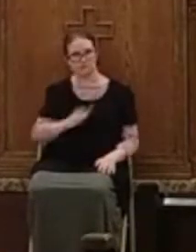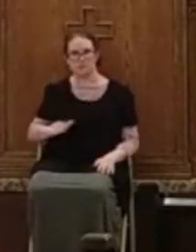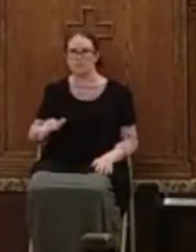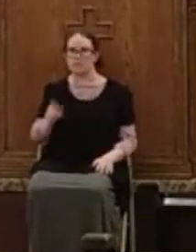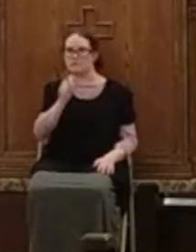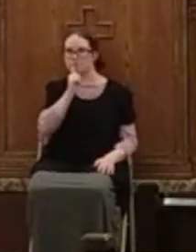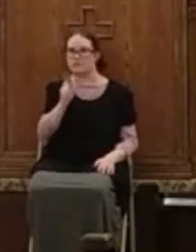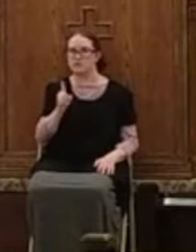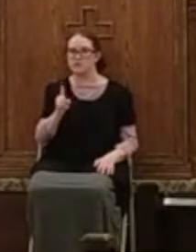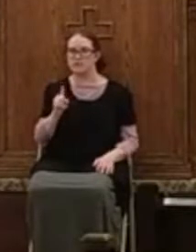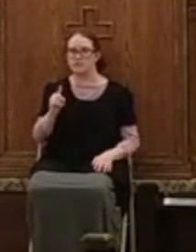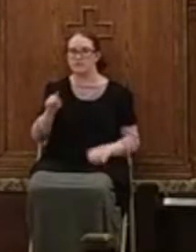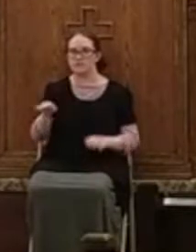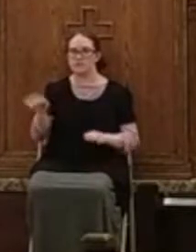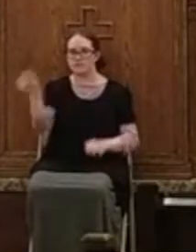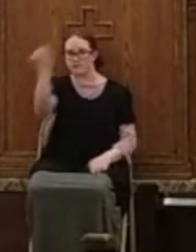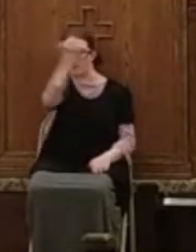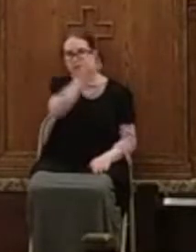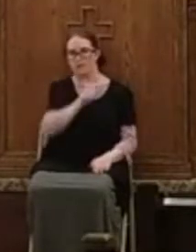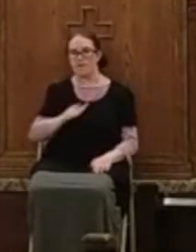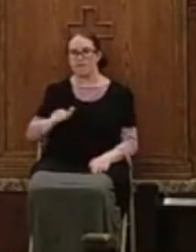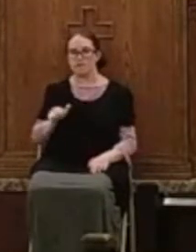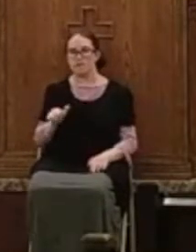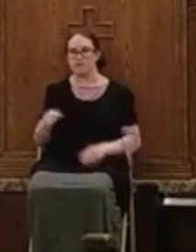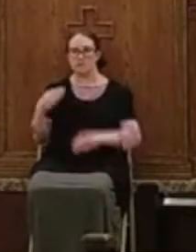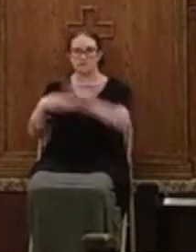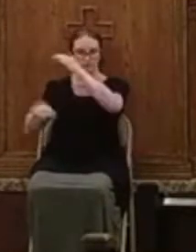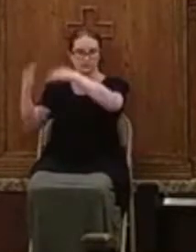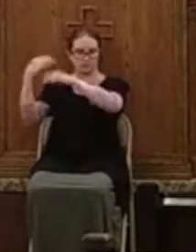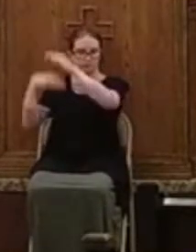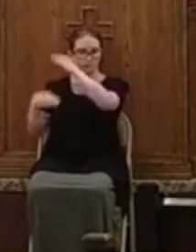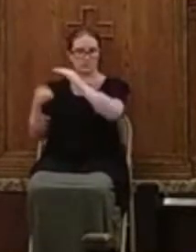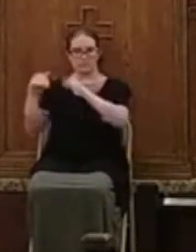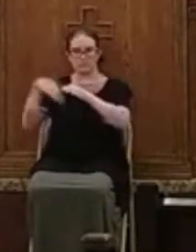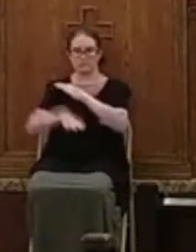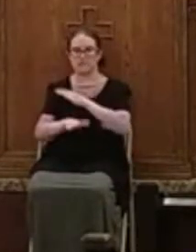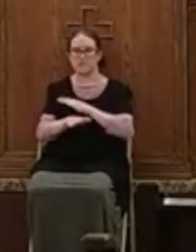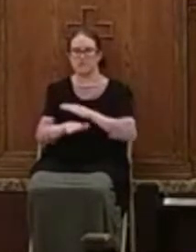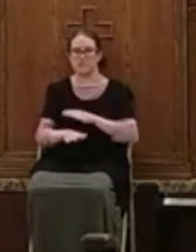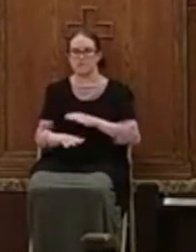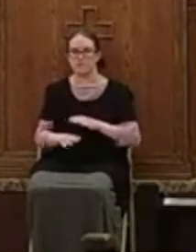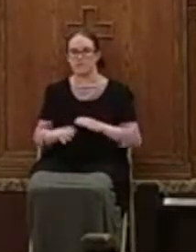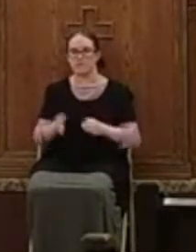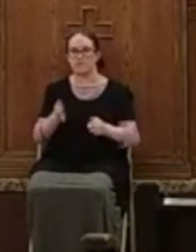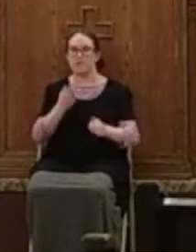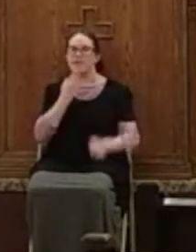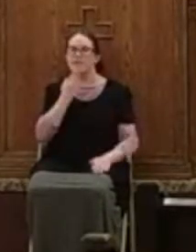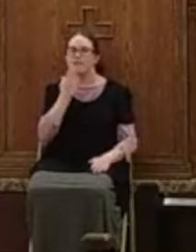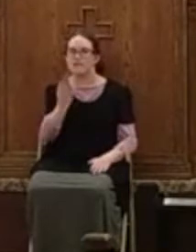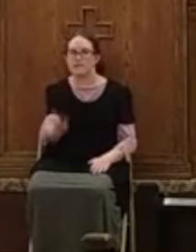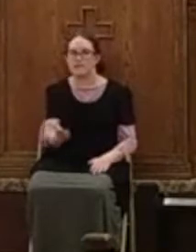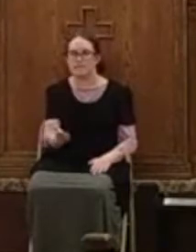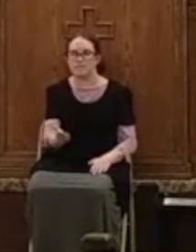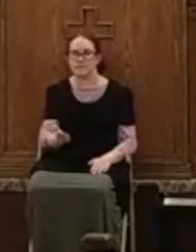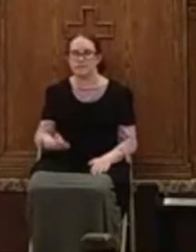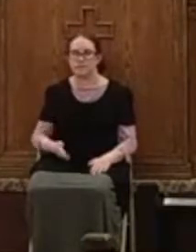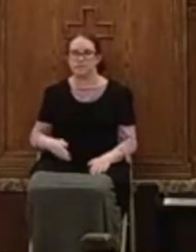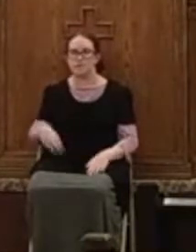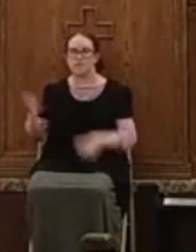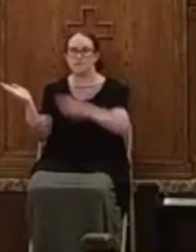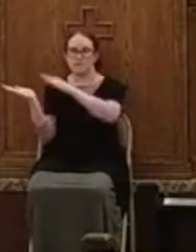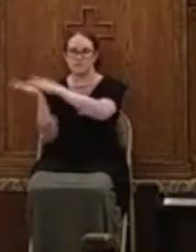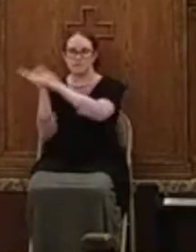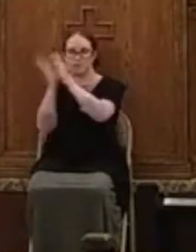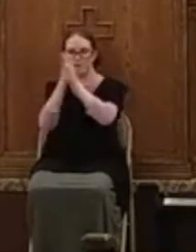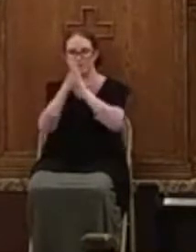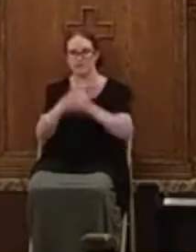truth endureth to all generations. You enter into His gates with thanksgiving. And into His